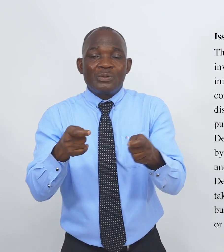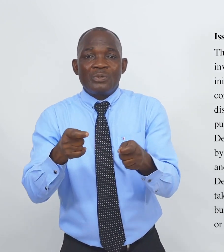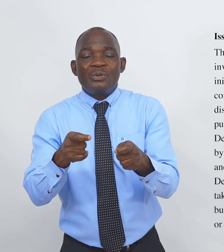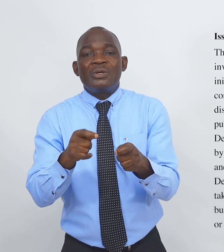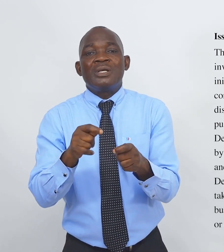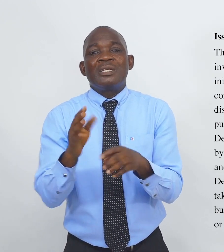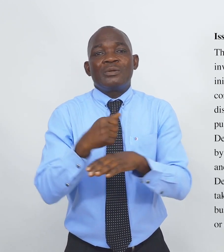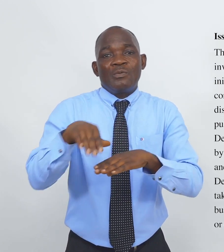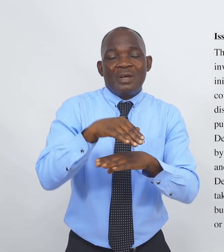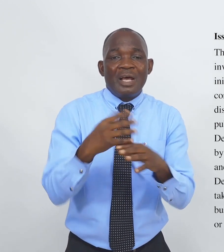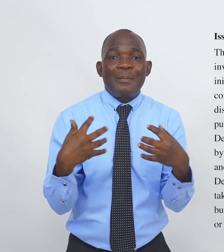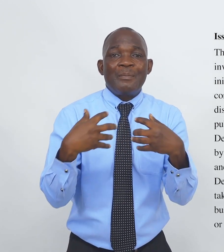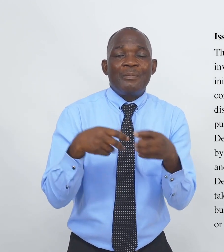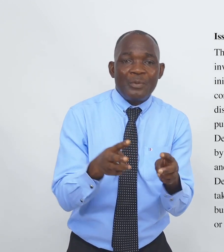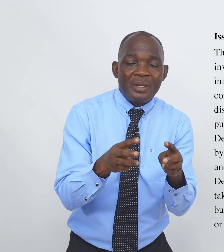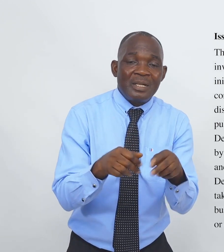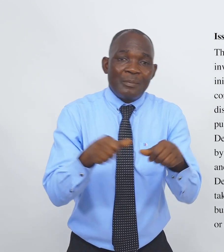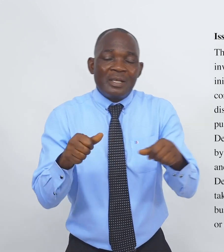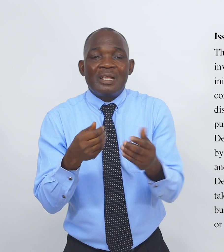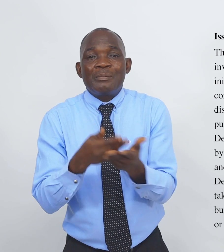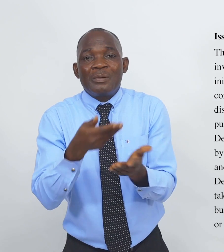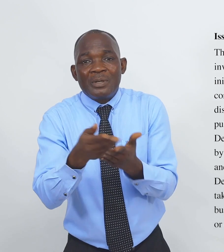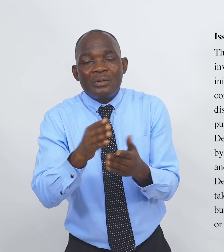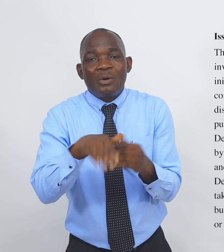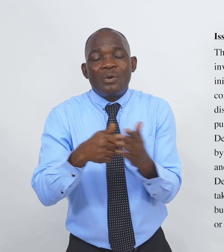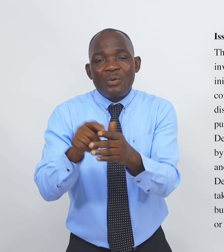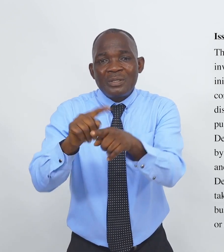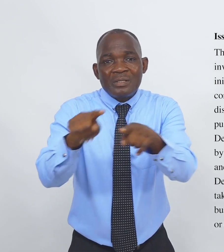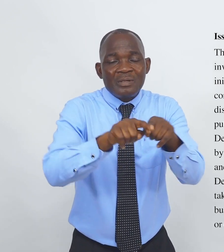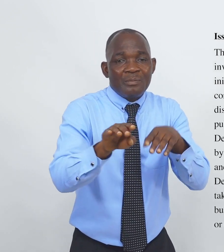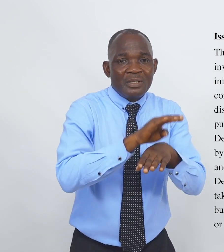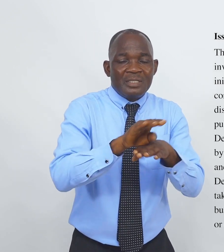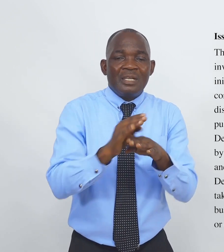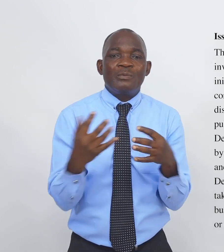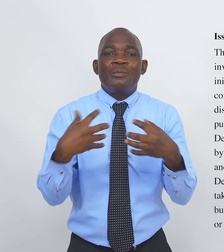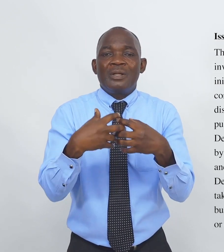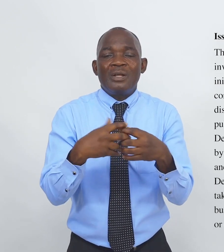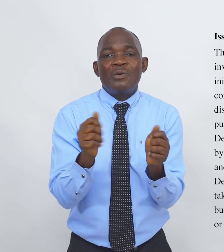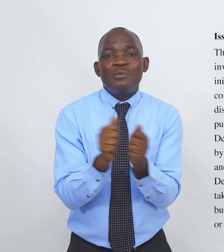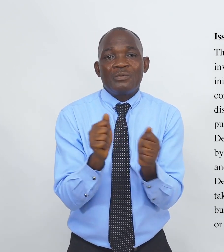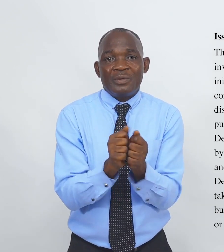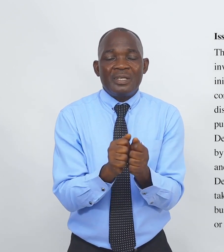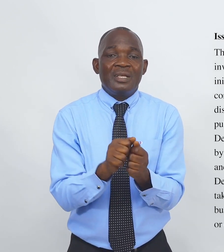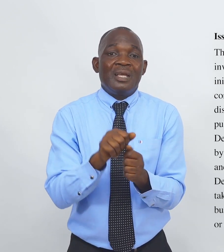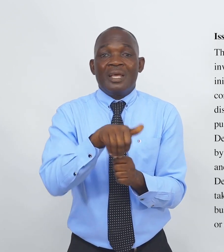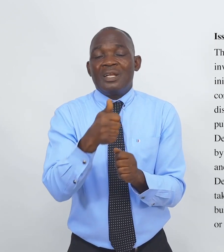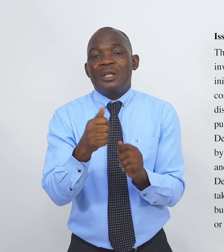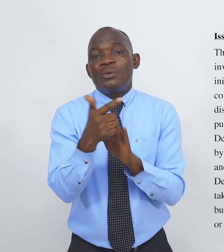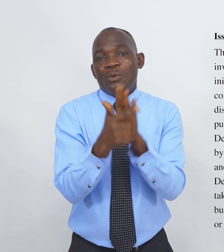takeovers, mergers, acquisitions, and all forms of business combinations in accordance with any law or code of